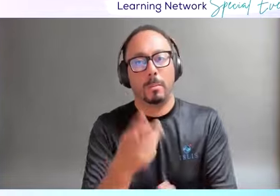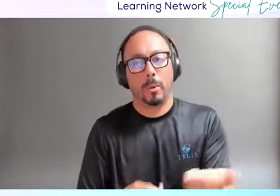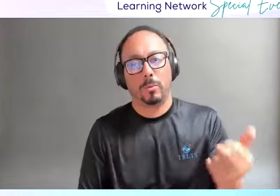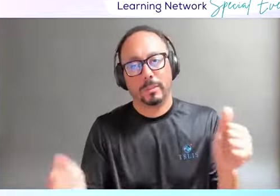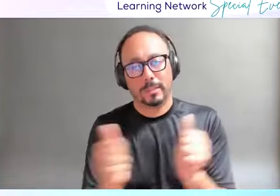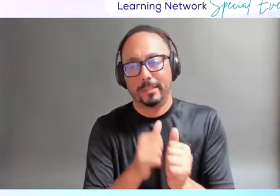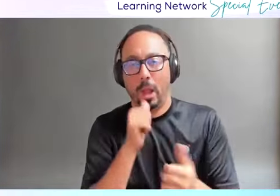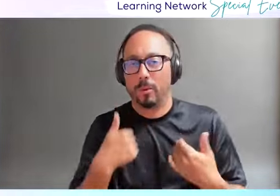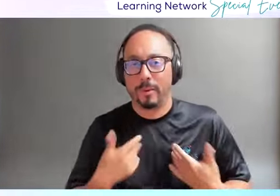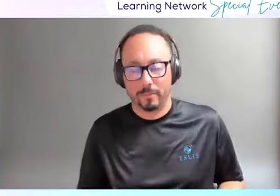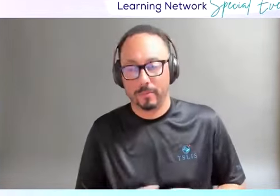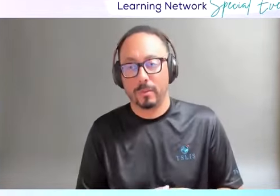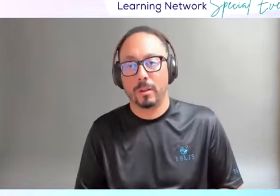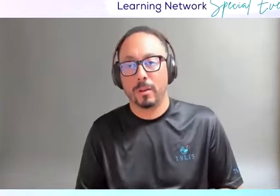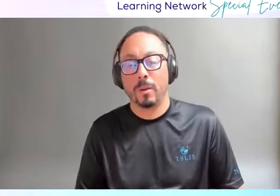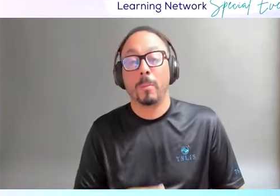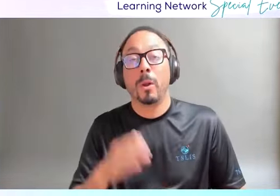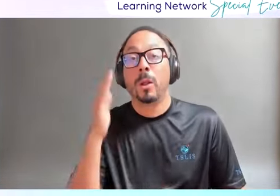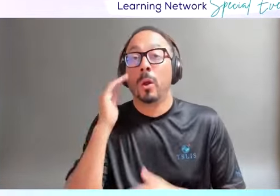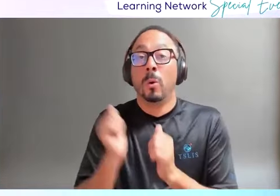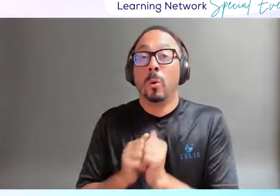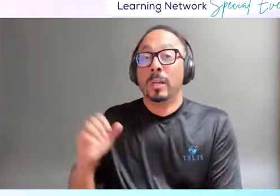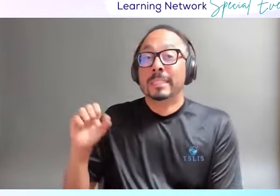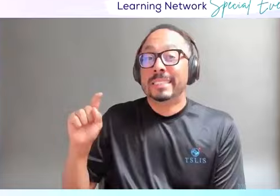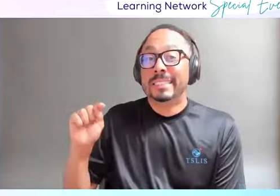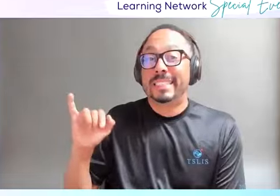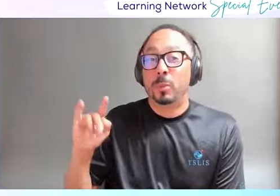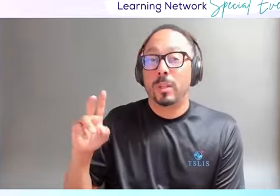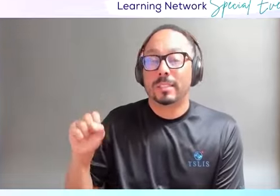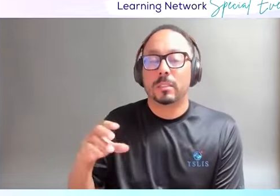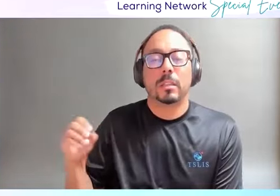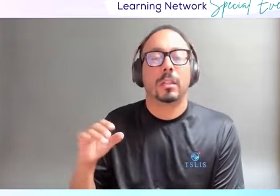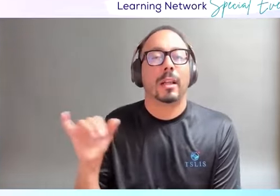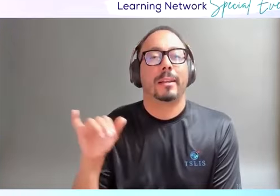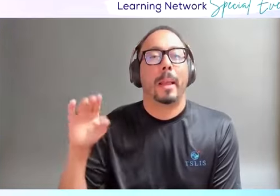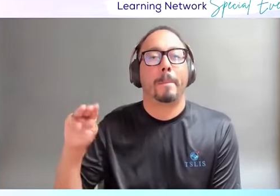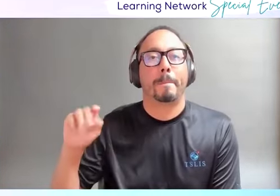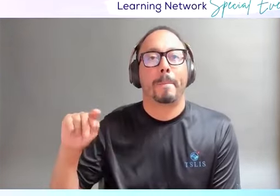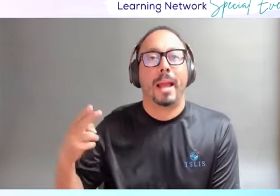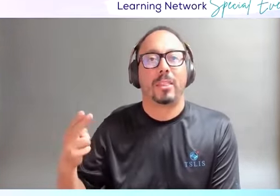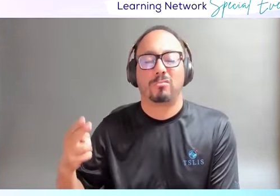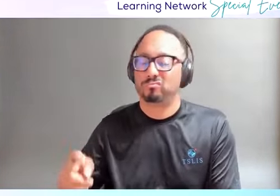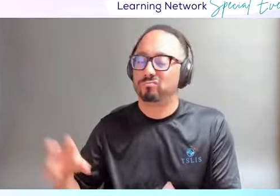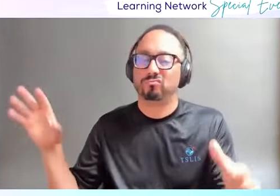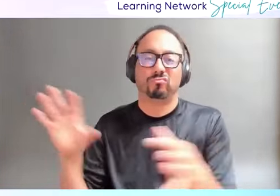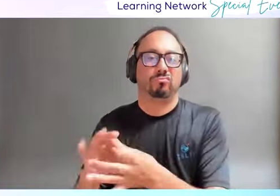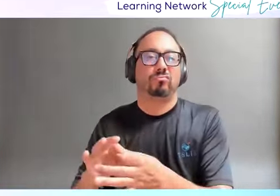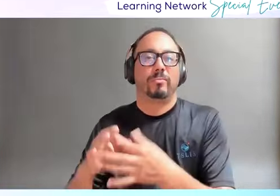we do know with stimulants in the meth area, it's very much linked to aggression and violence and unpredictability. We do know